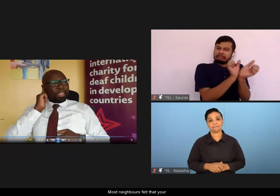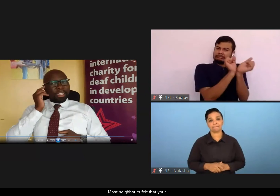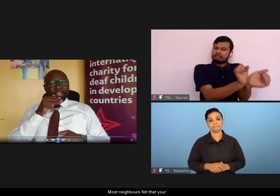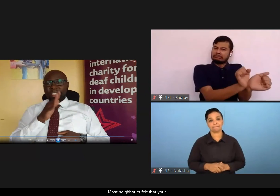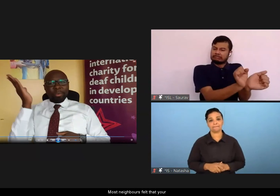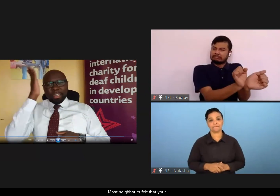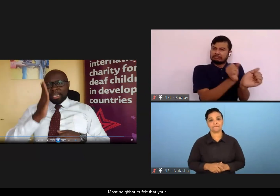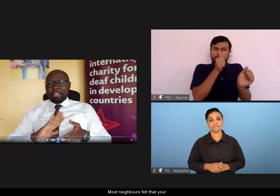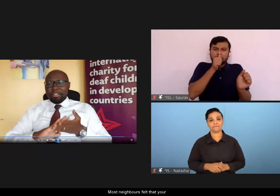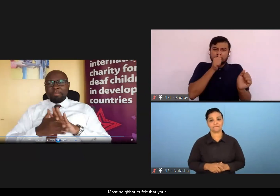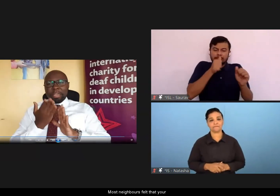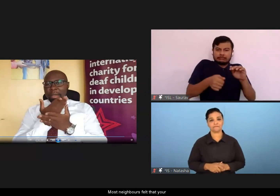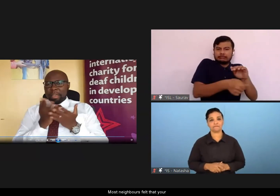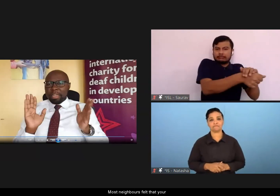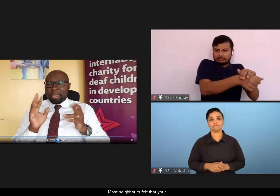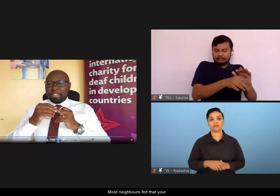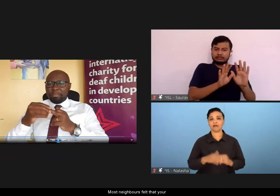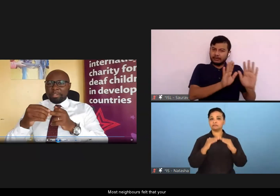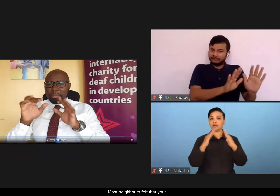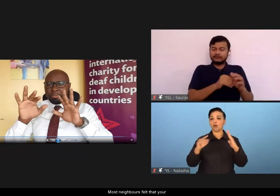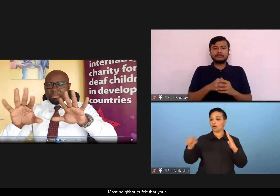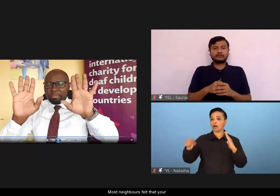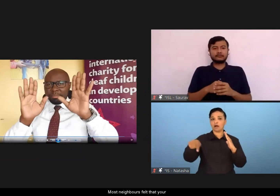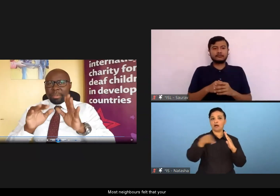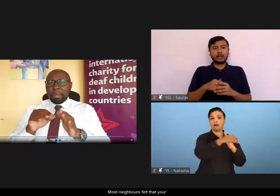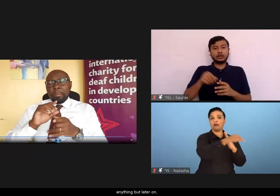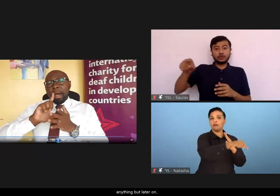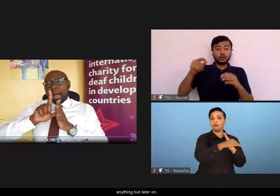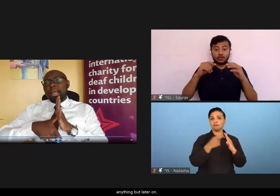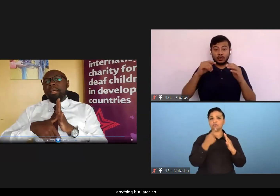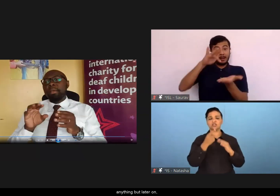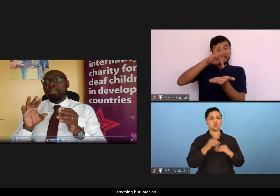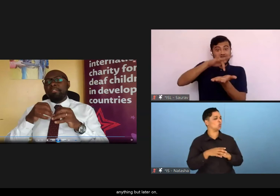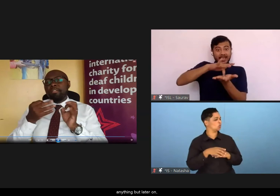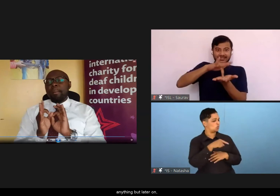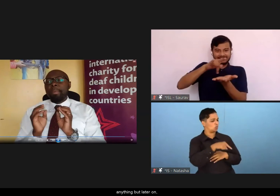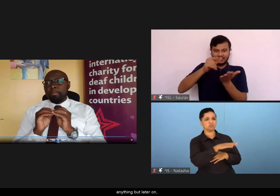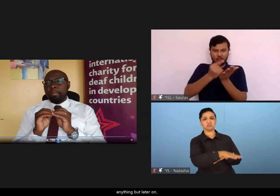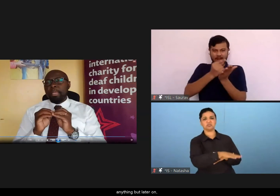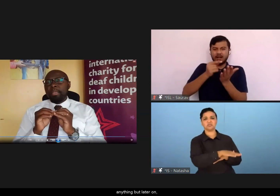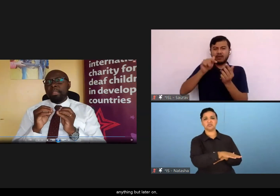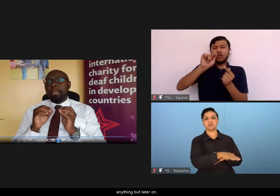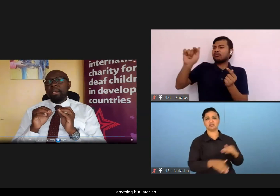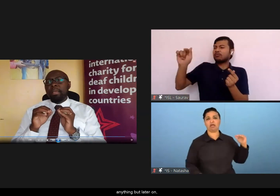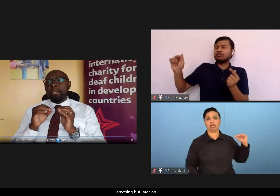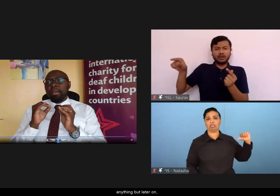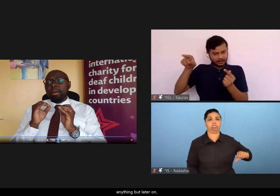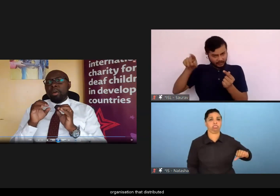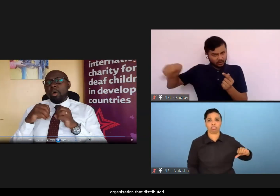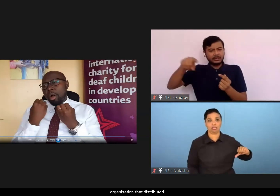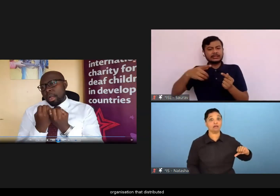most neighbors felt that your deaf child will never become anything. But later on, the